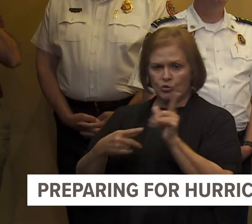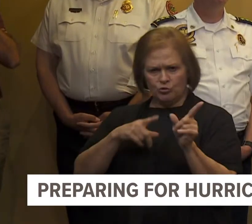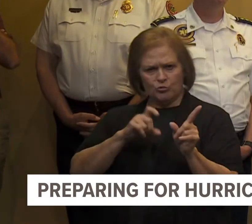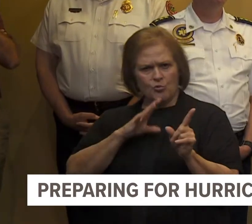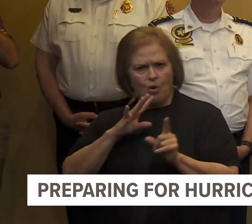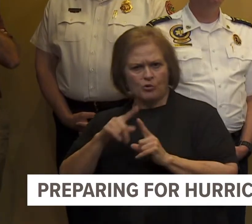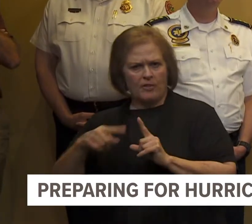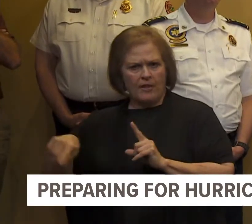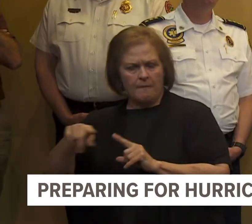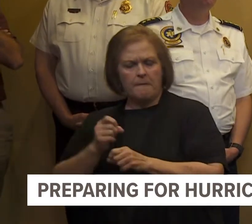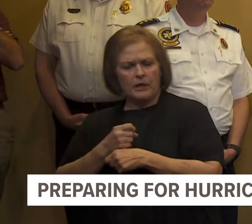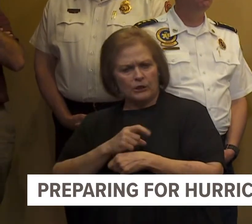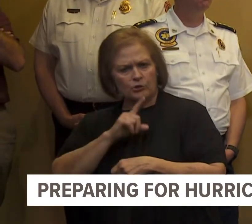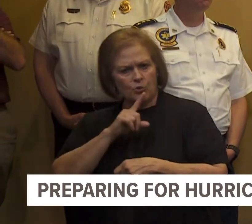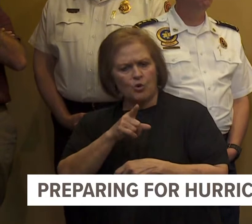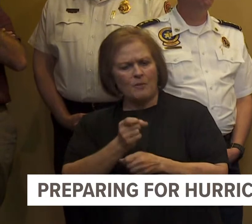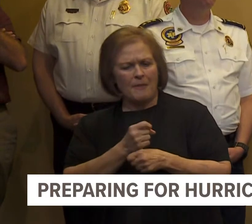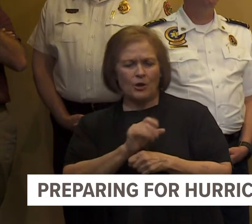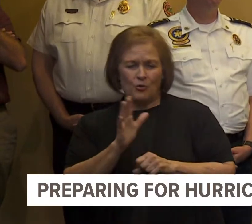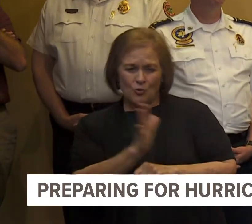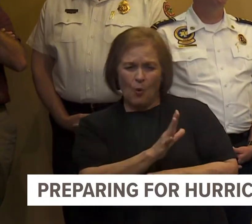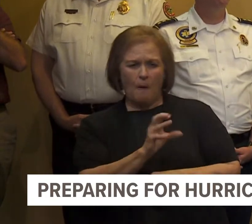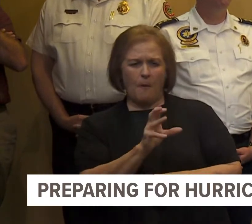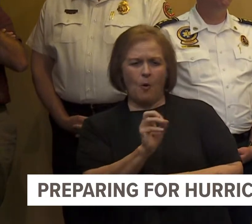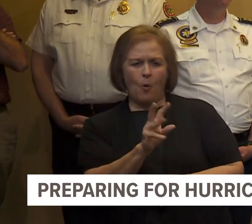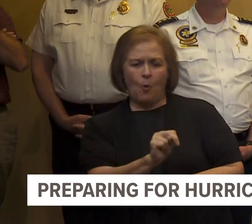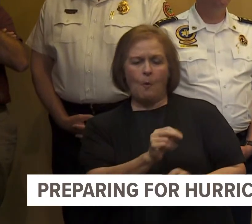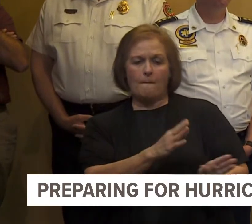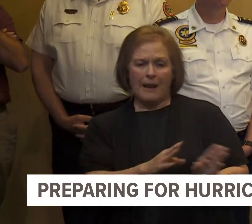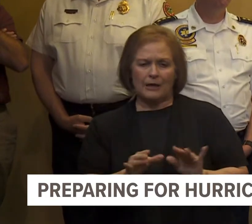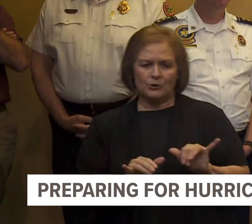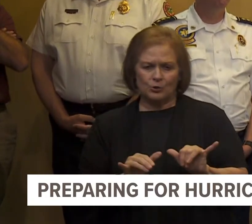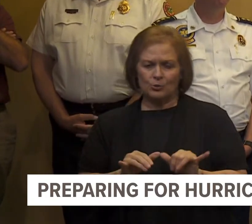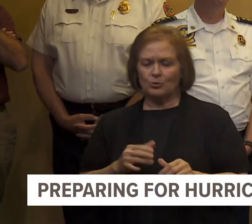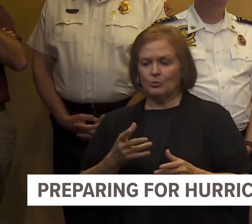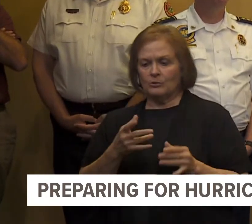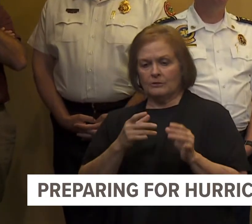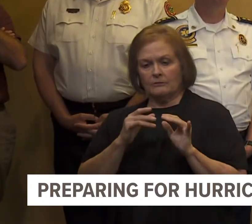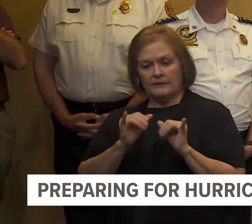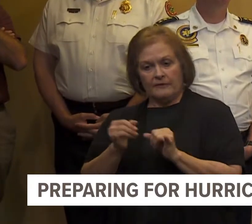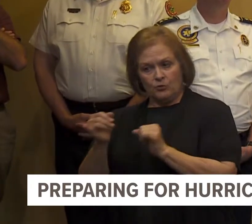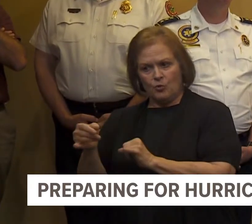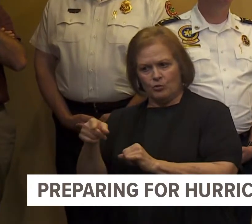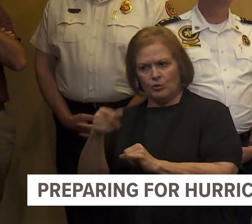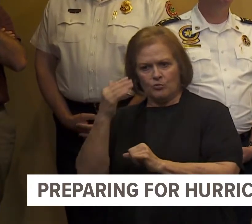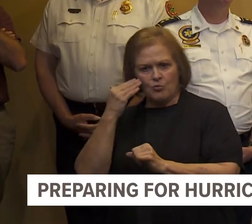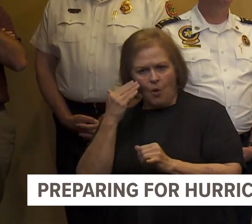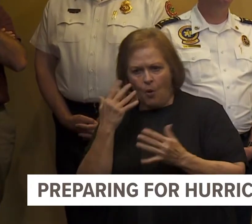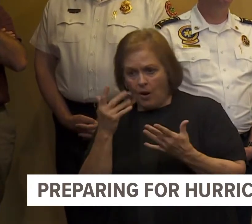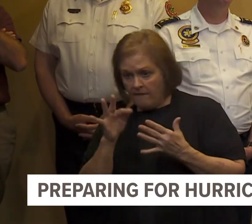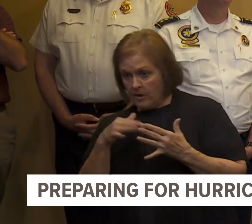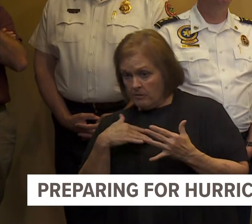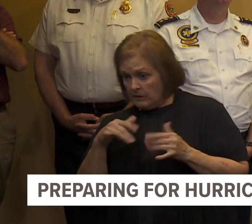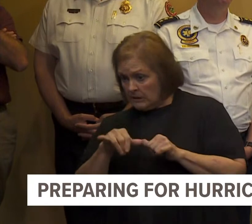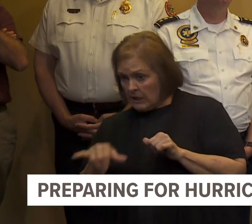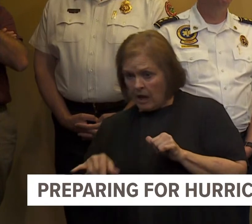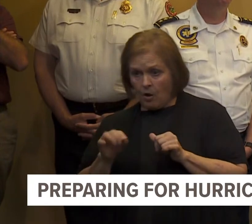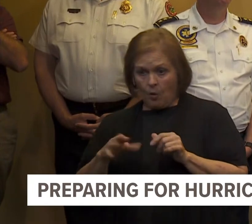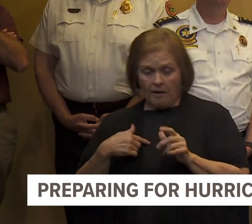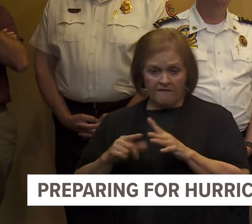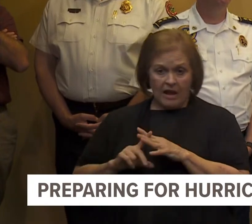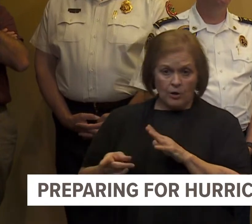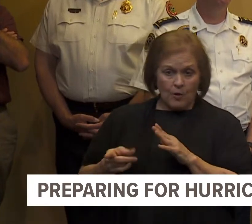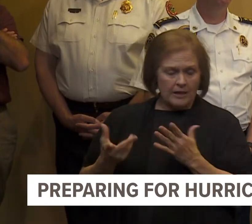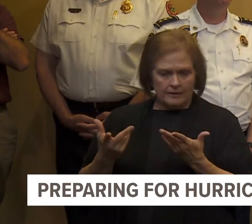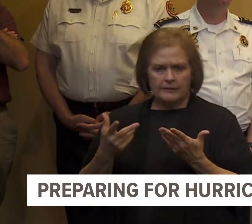but it's really important to make your own plans. Being prepared individually to decide whether you're going to stay or evacuate is